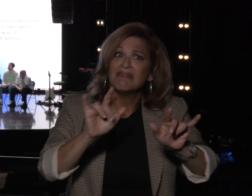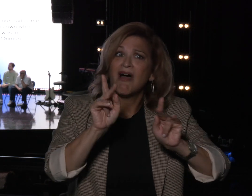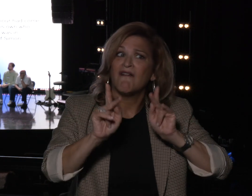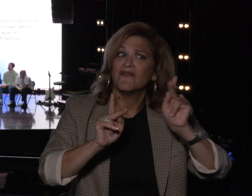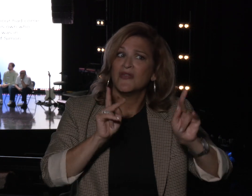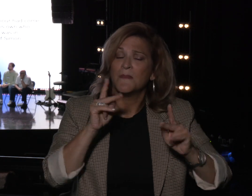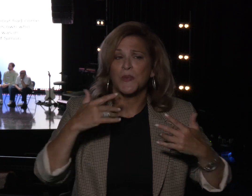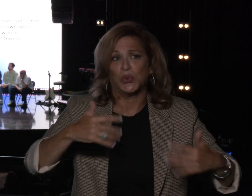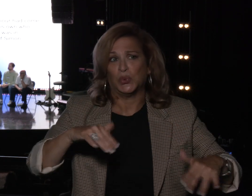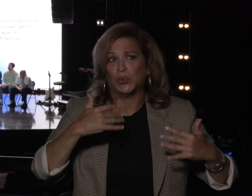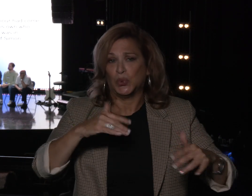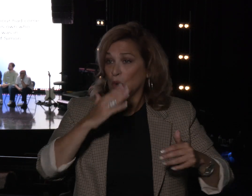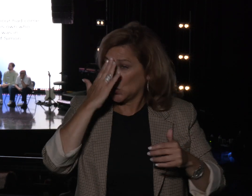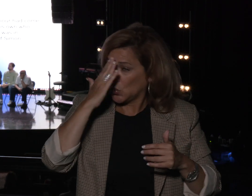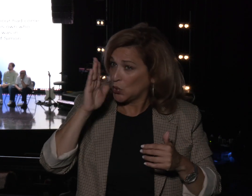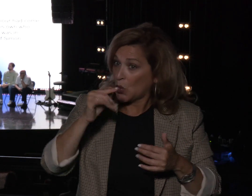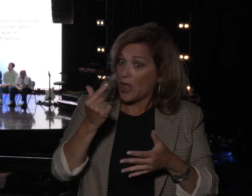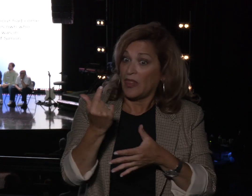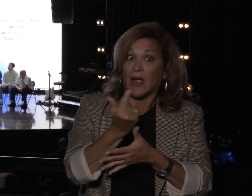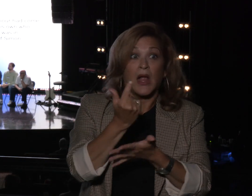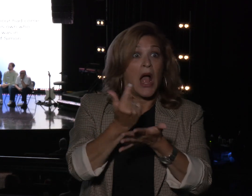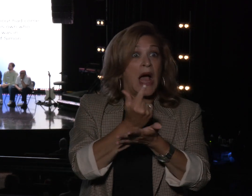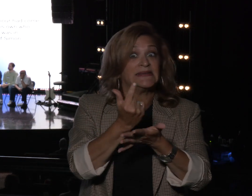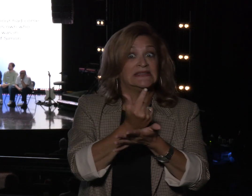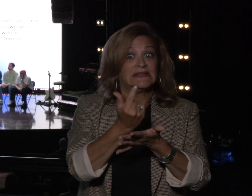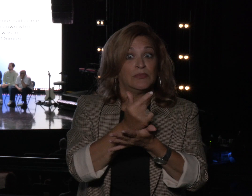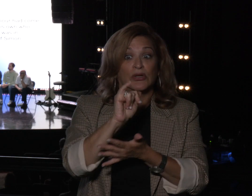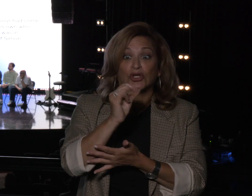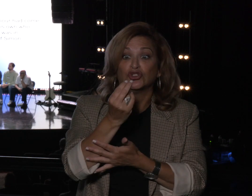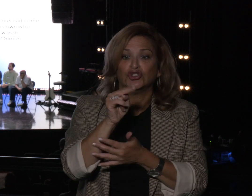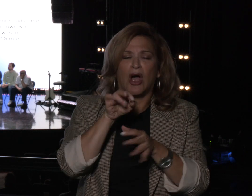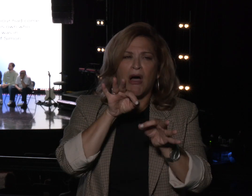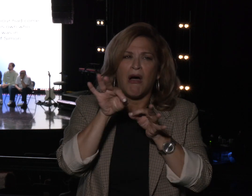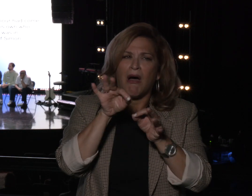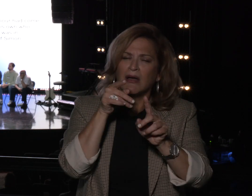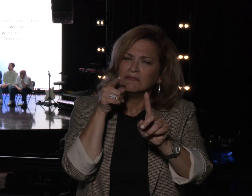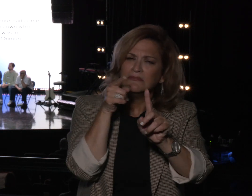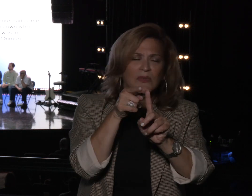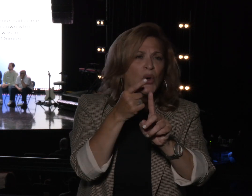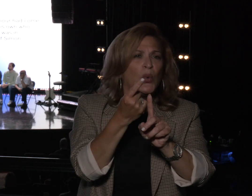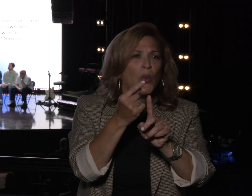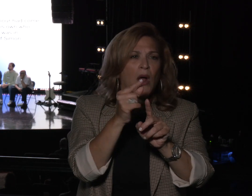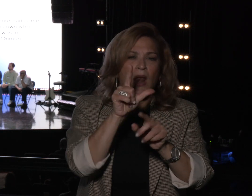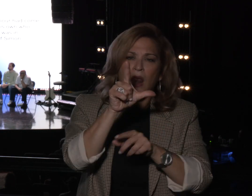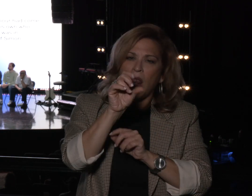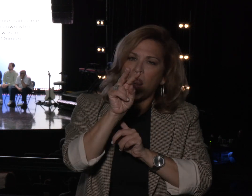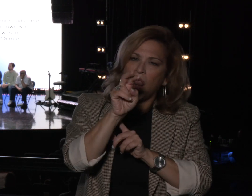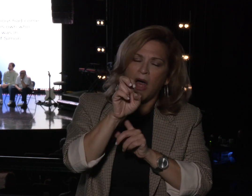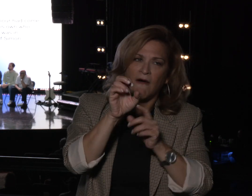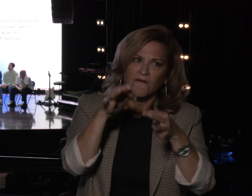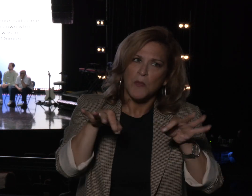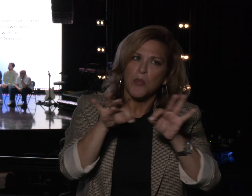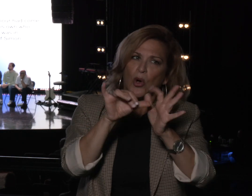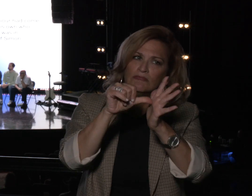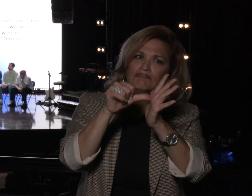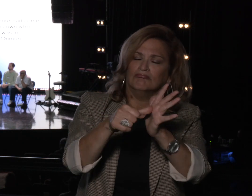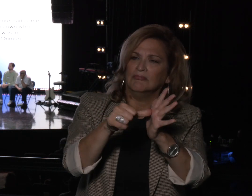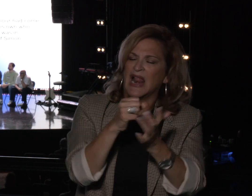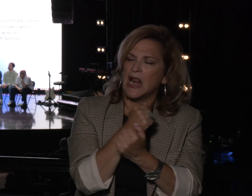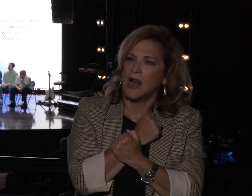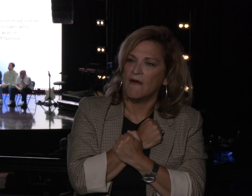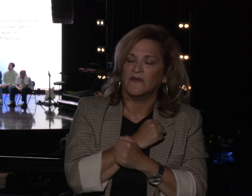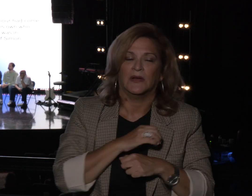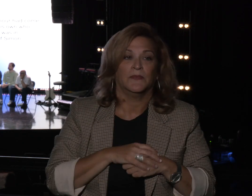the entire Gospel of John, especially in this last 24 hours of Jesus' life. The evening meal was in progress, and